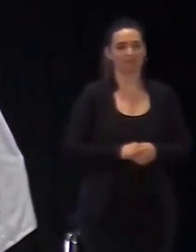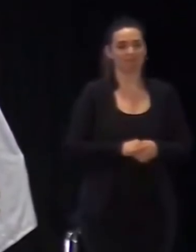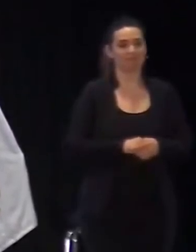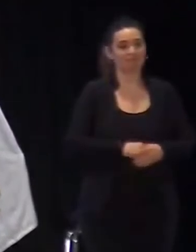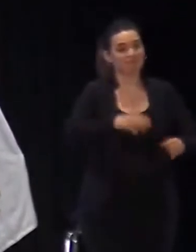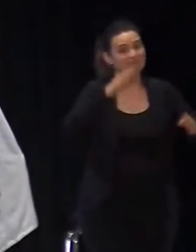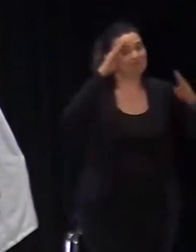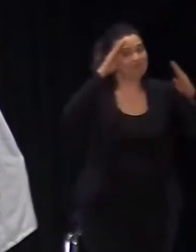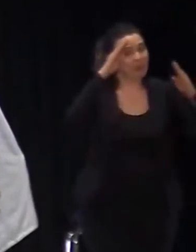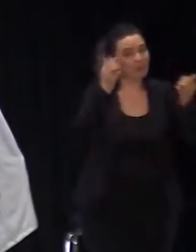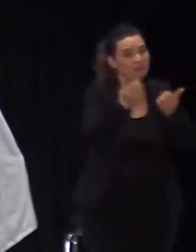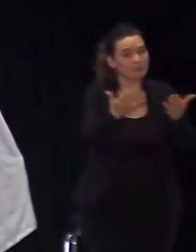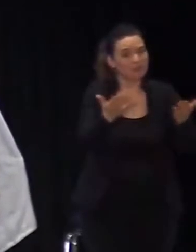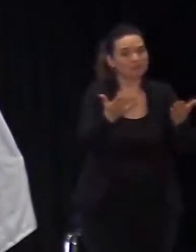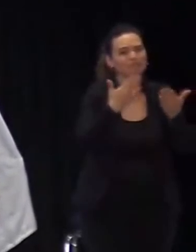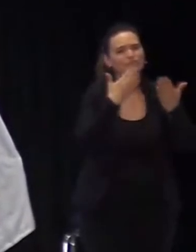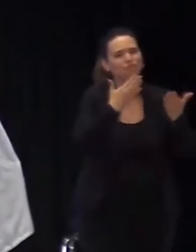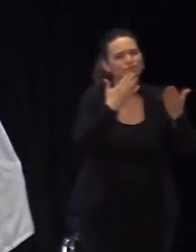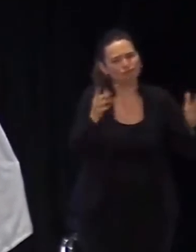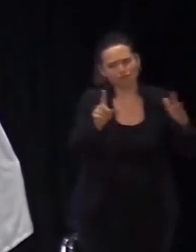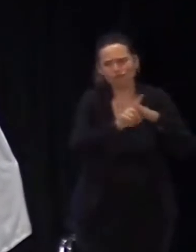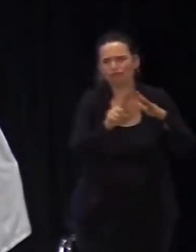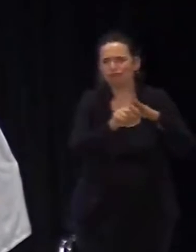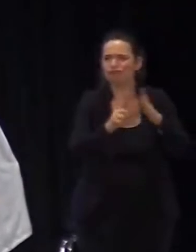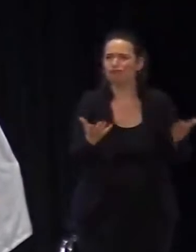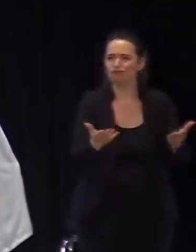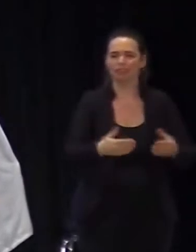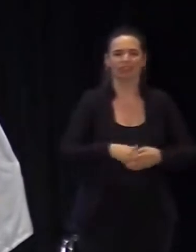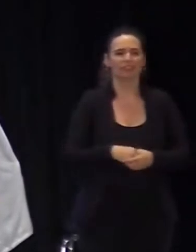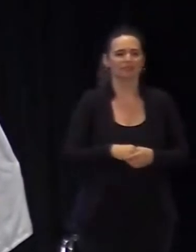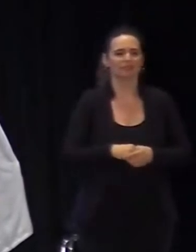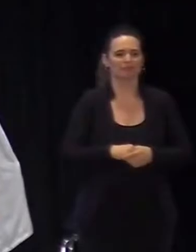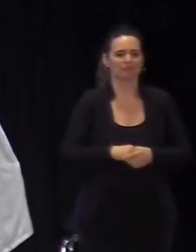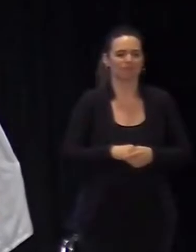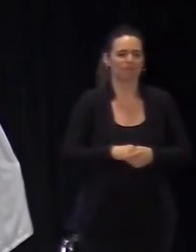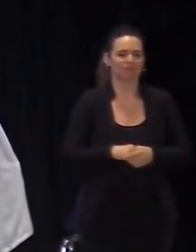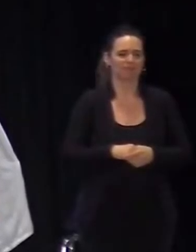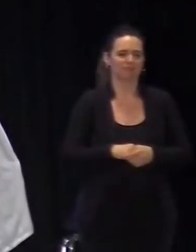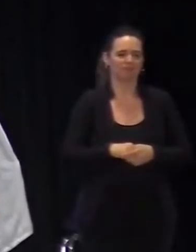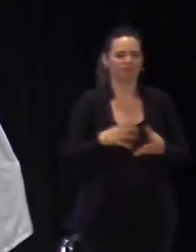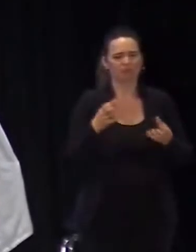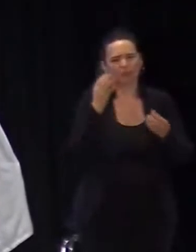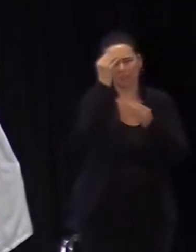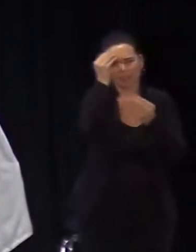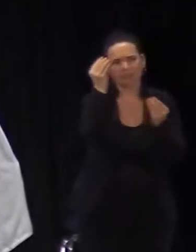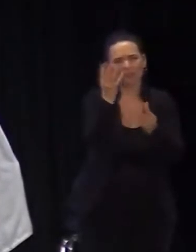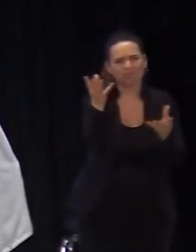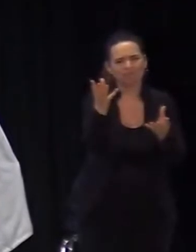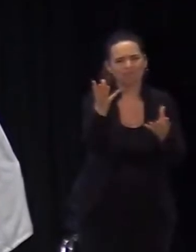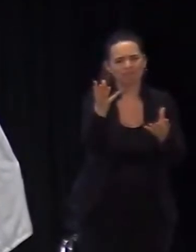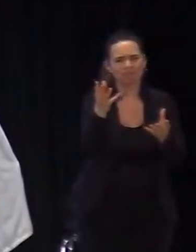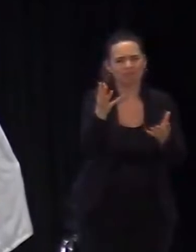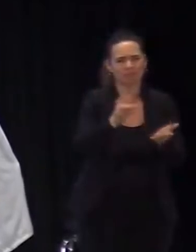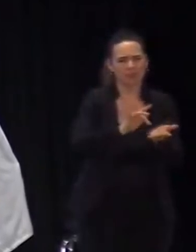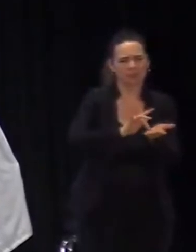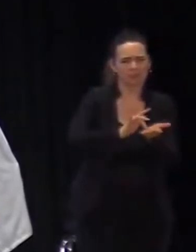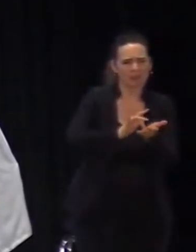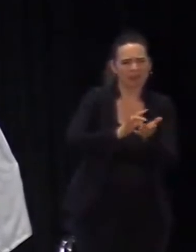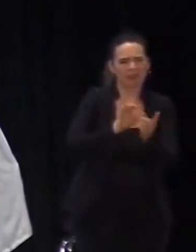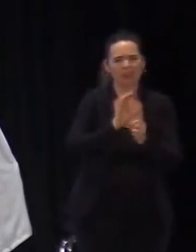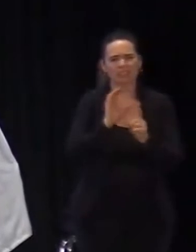Hello, everybody. Thanks for being here. I want to just update you on a medical condition I have because it will become evident during the